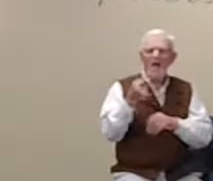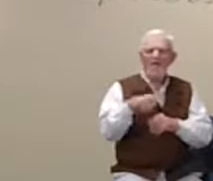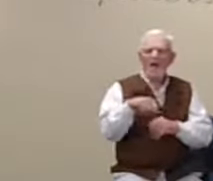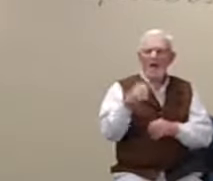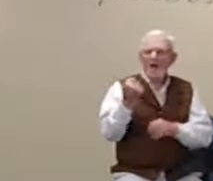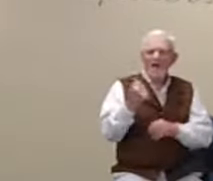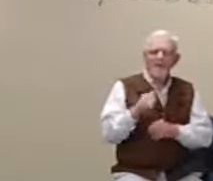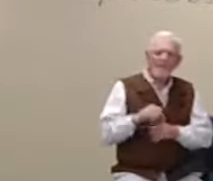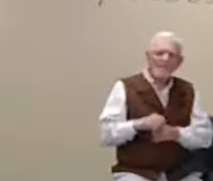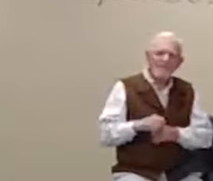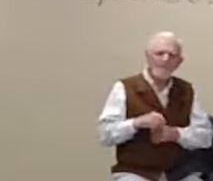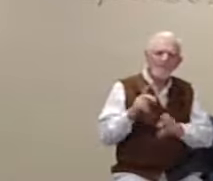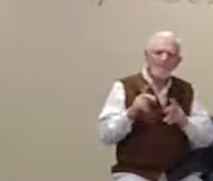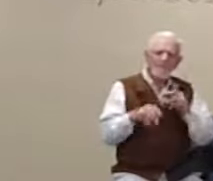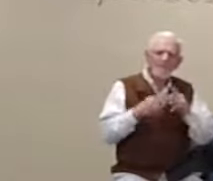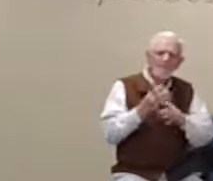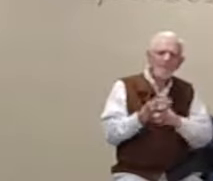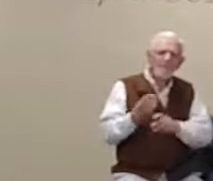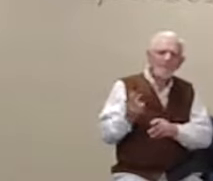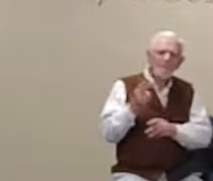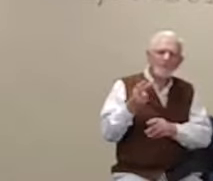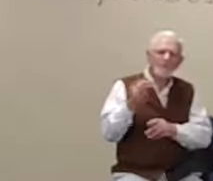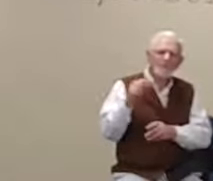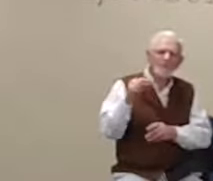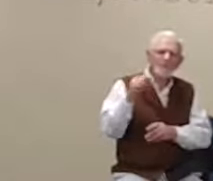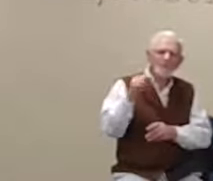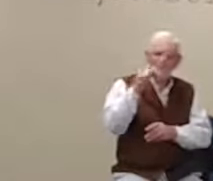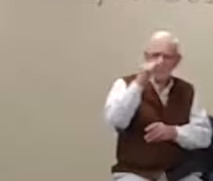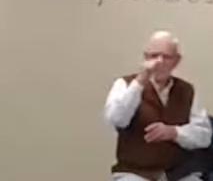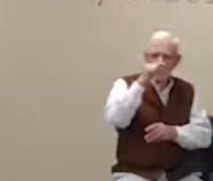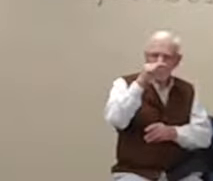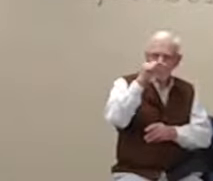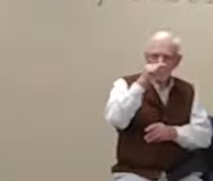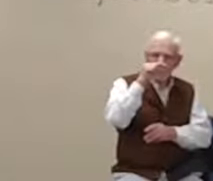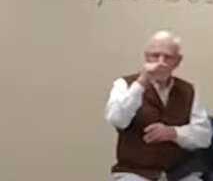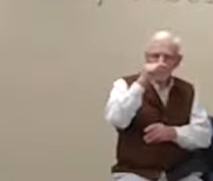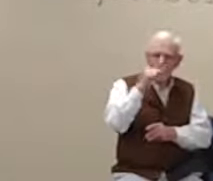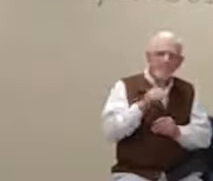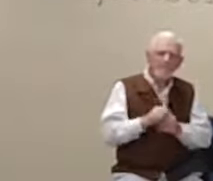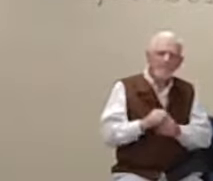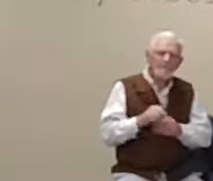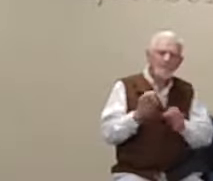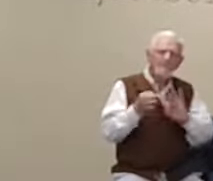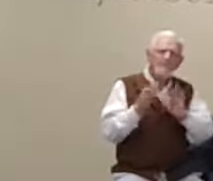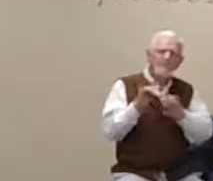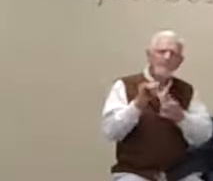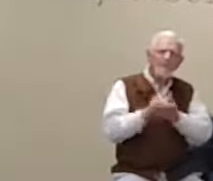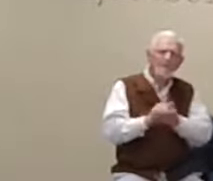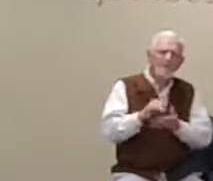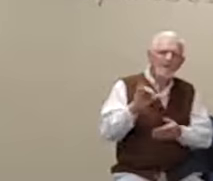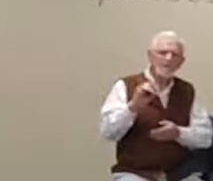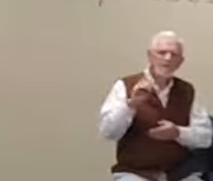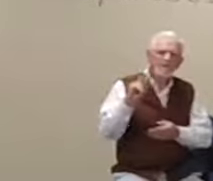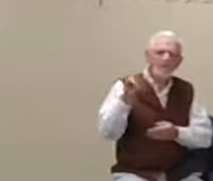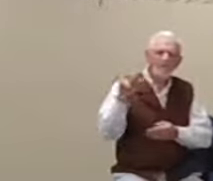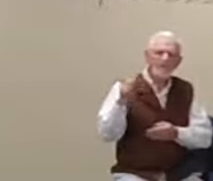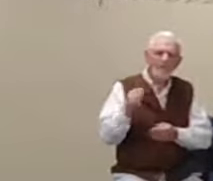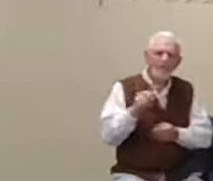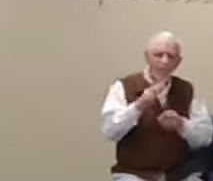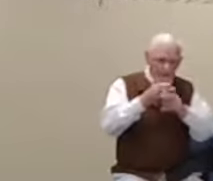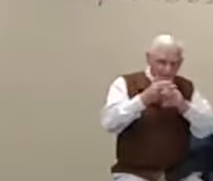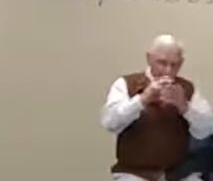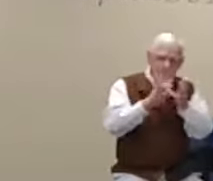Gentile world, he used Greek. Okay? And when he used Greek, he translated that name, means Jehovah saves. His name is Jesus